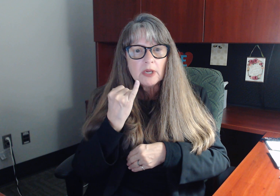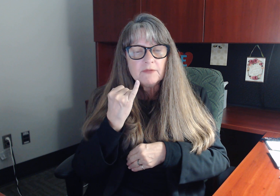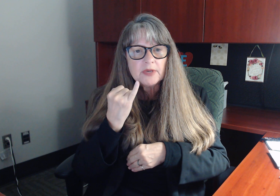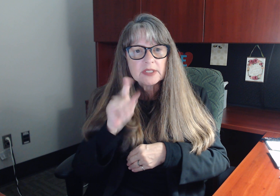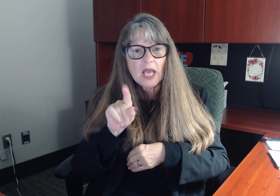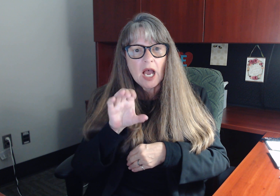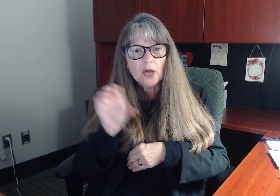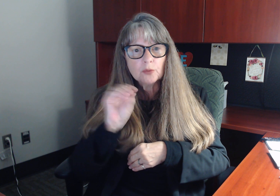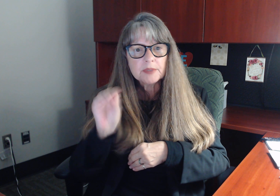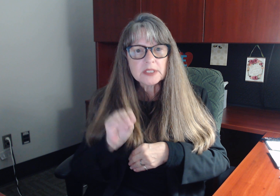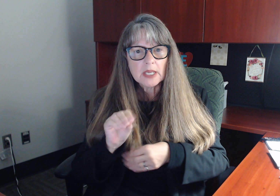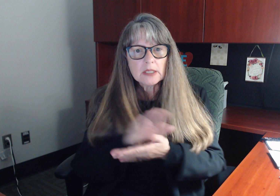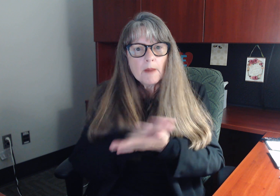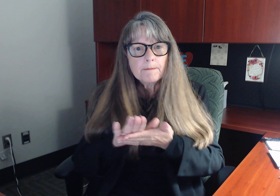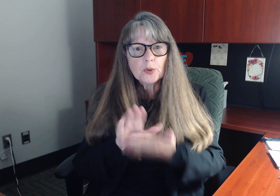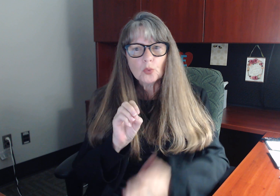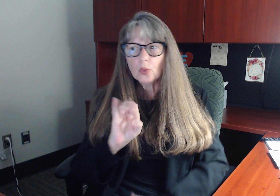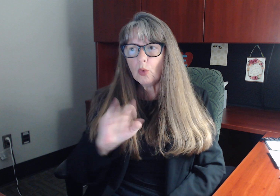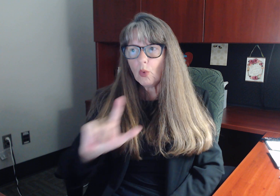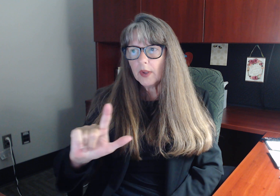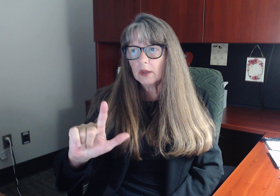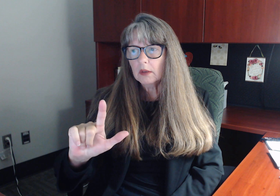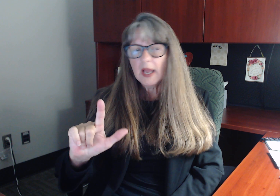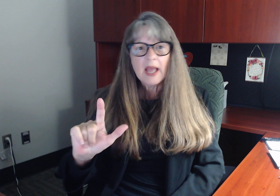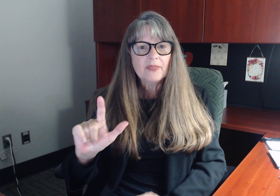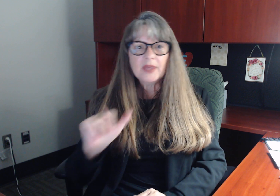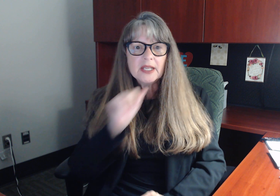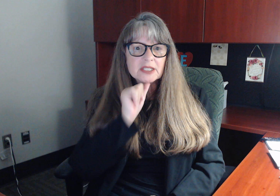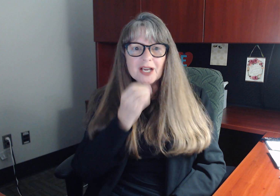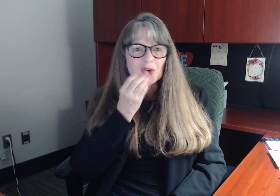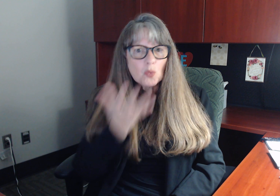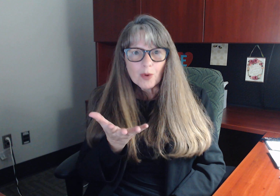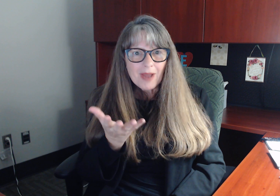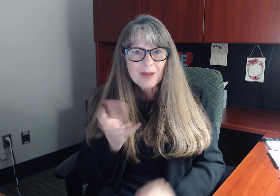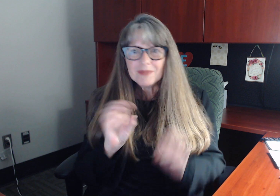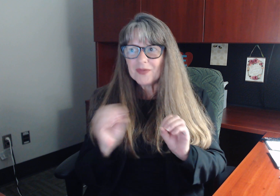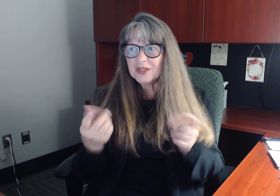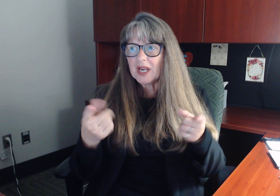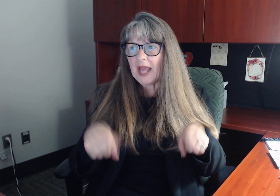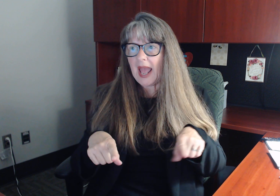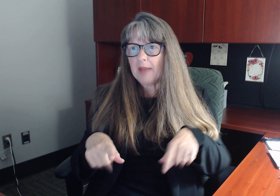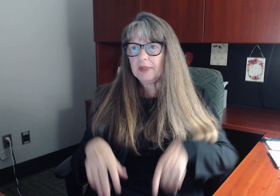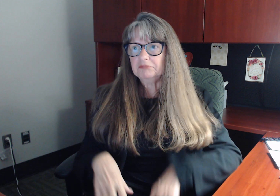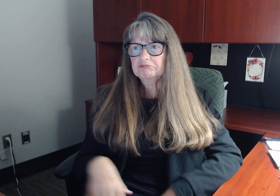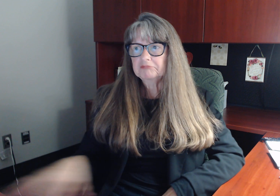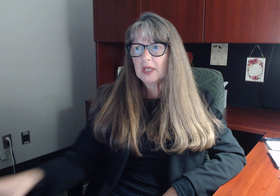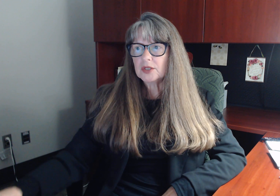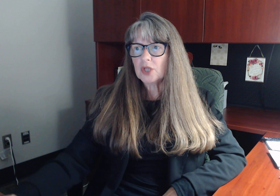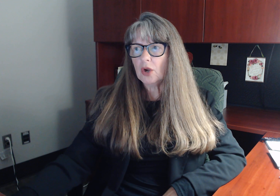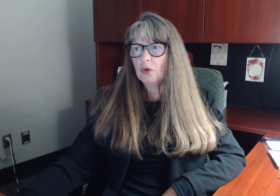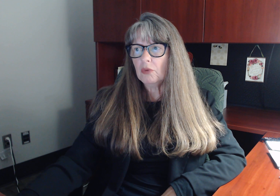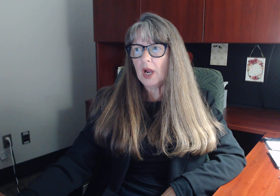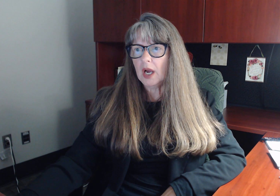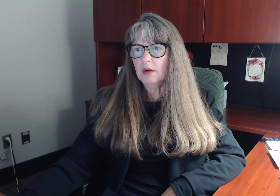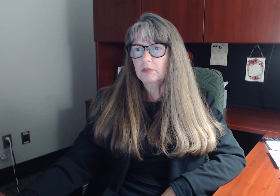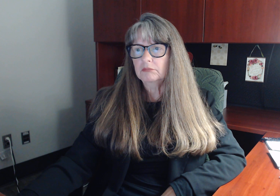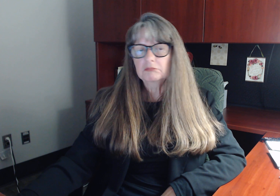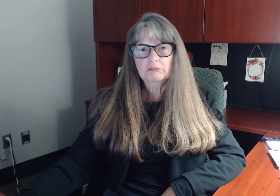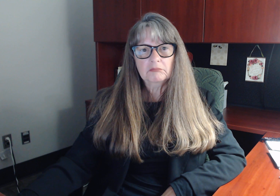it's 100% pure oil, then it's not going to warm up. Nothing's going to happen. So I thought